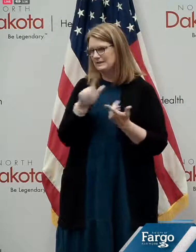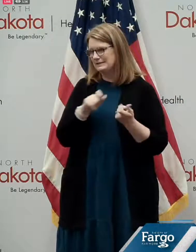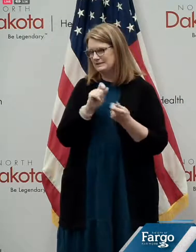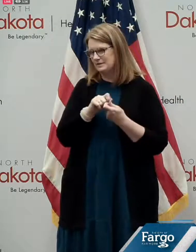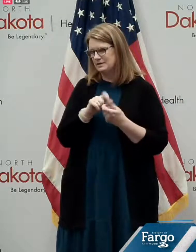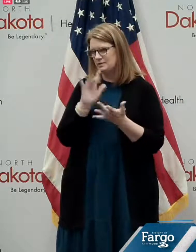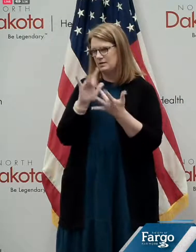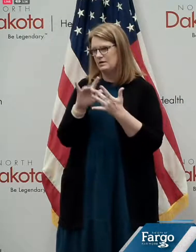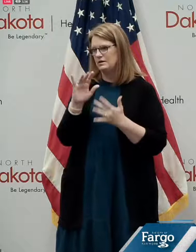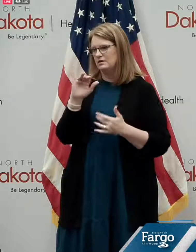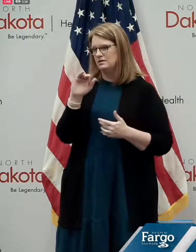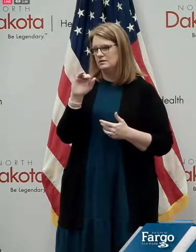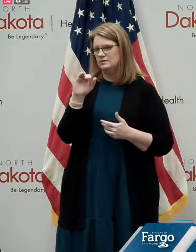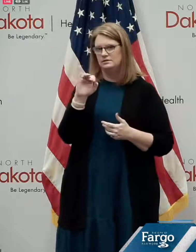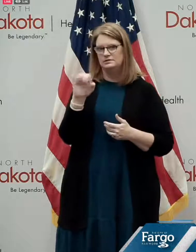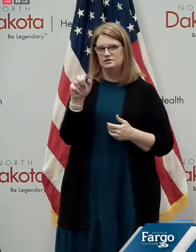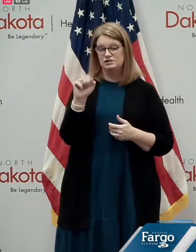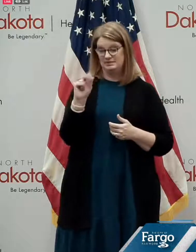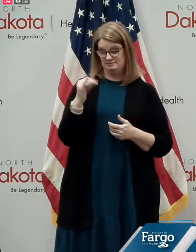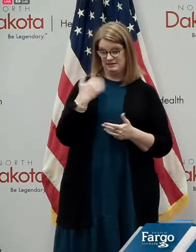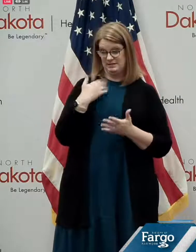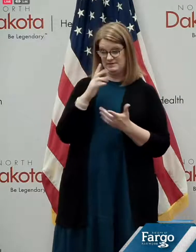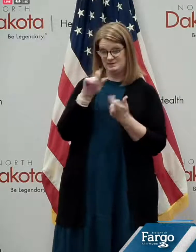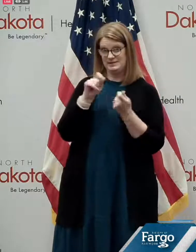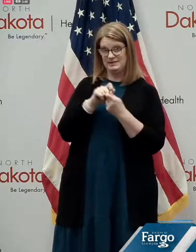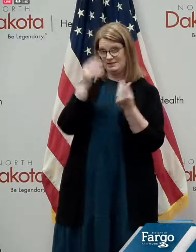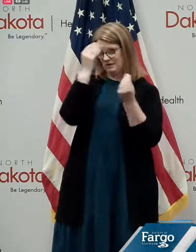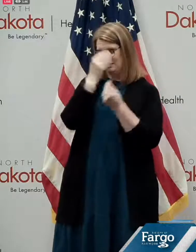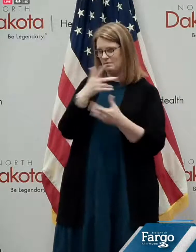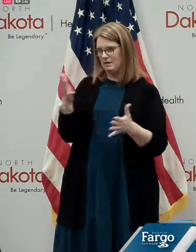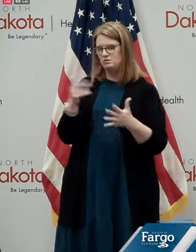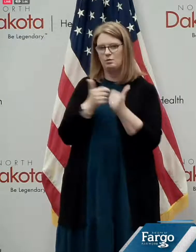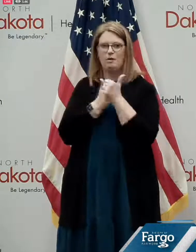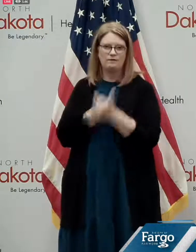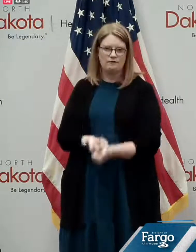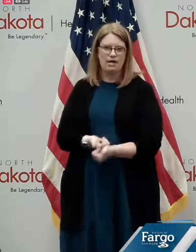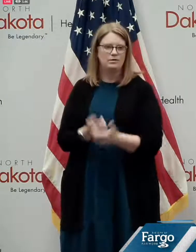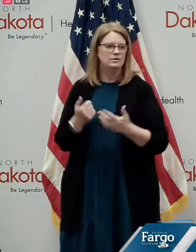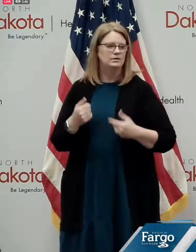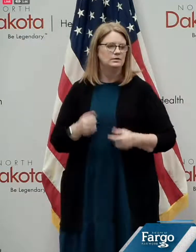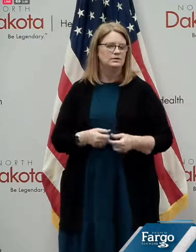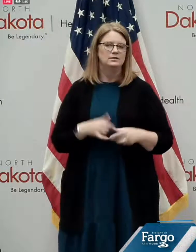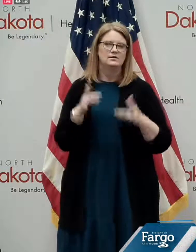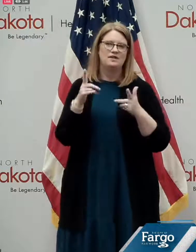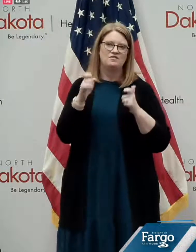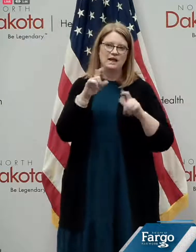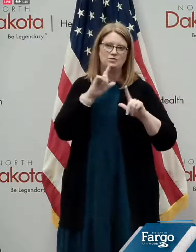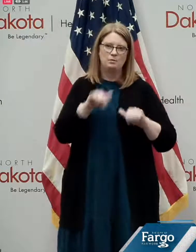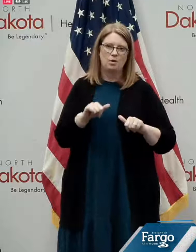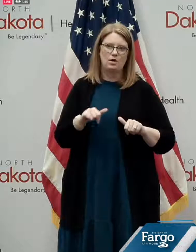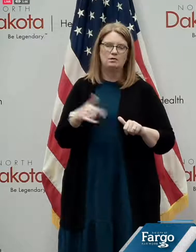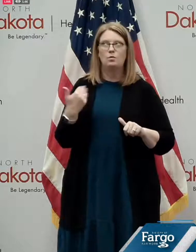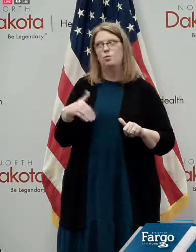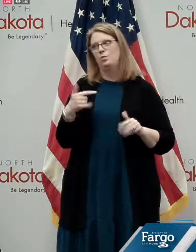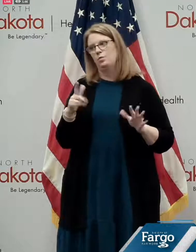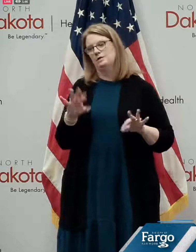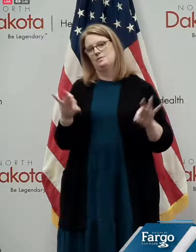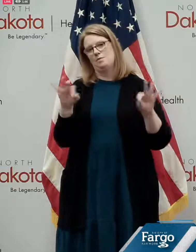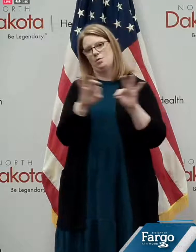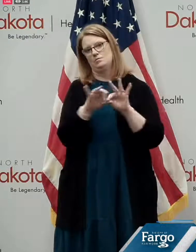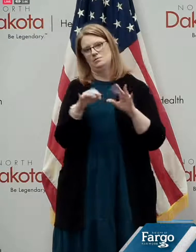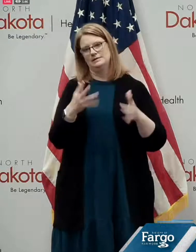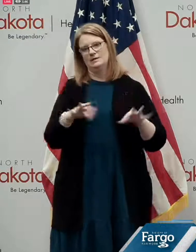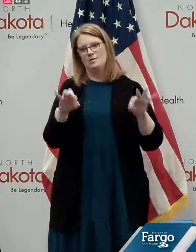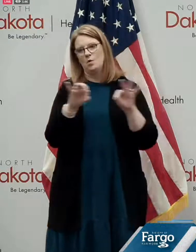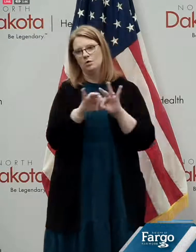Jean offline, because if she's got specific data, we want to track all these down. Fast reporting is critical to this, and we've talked